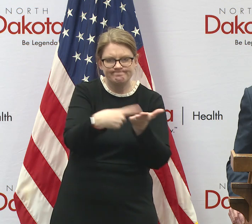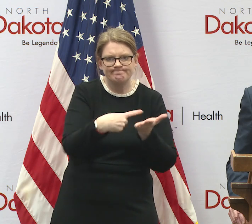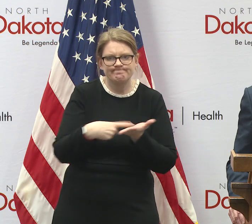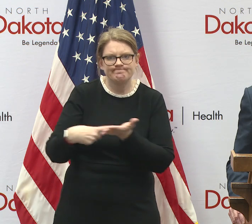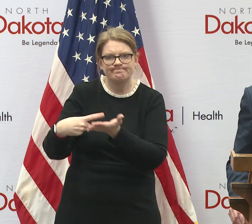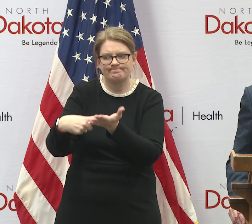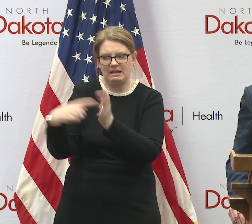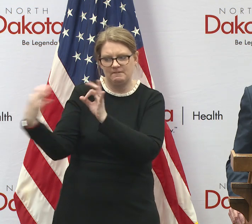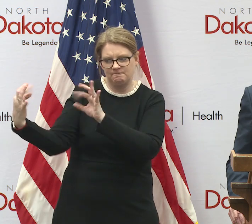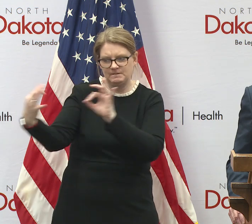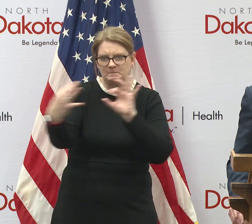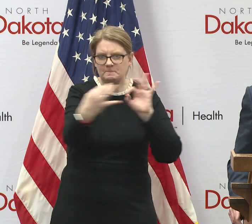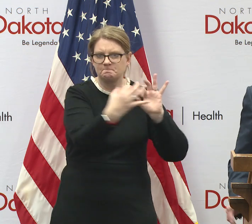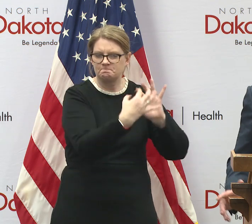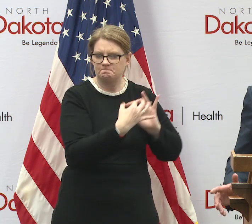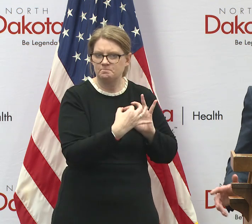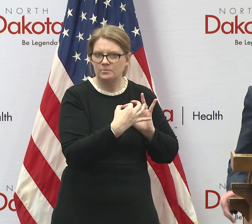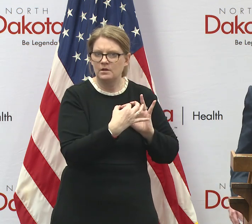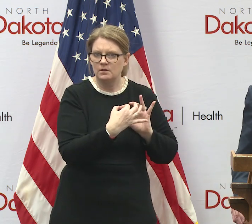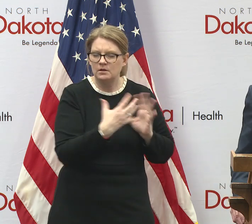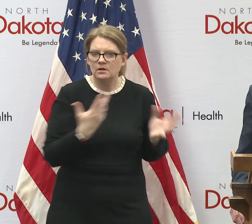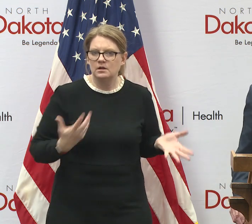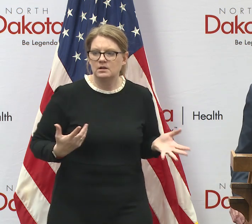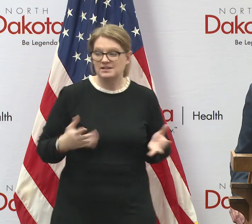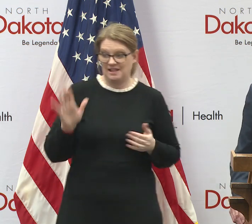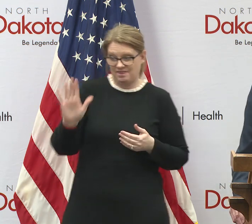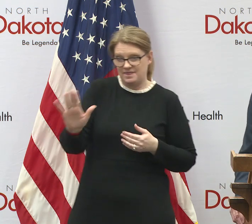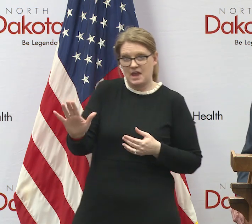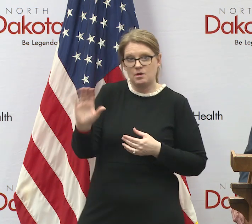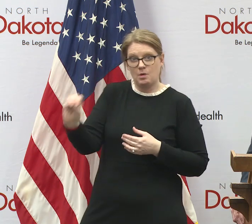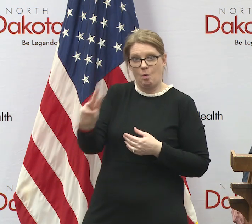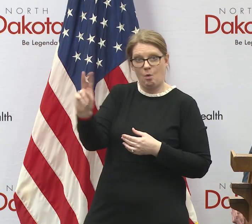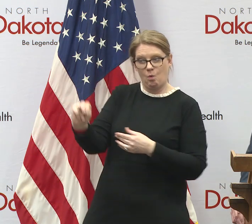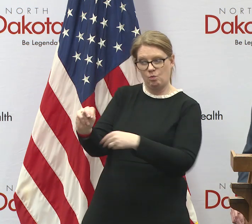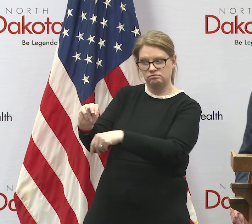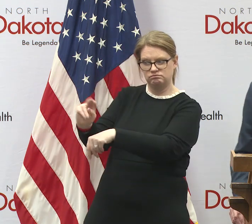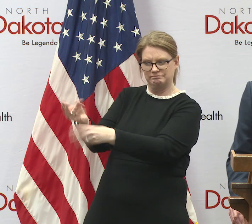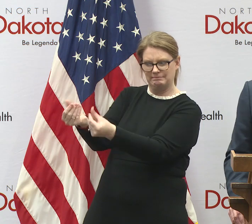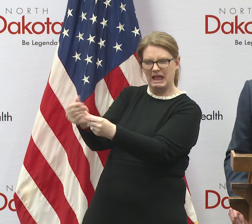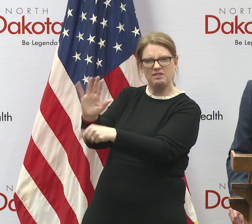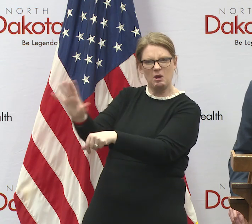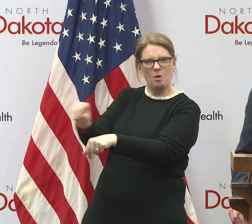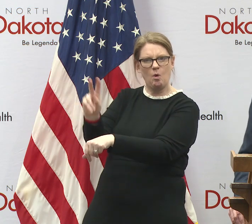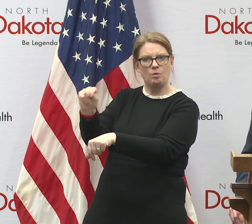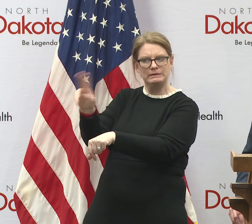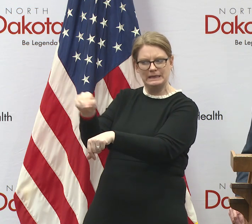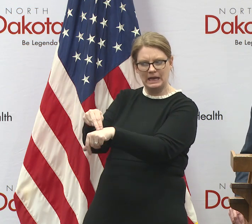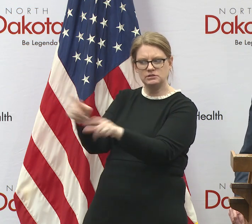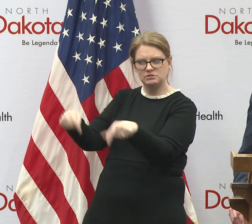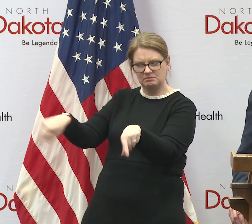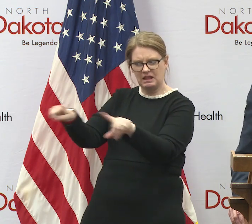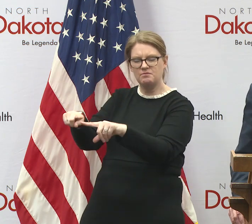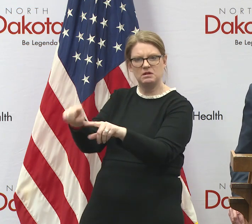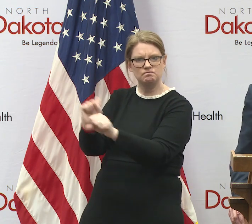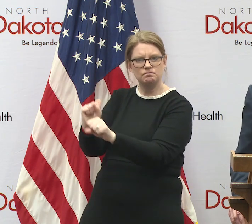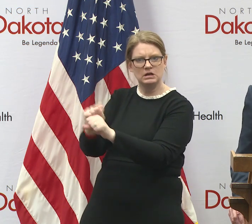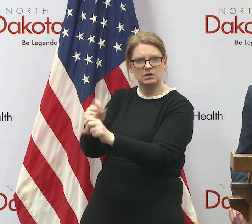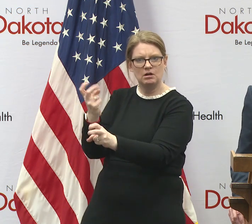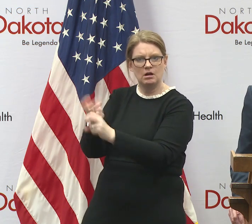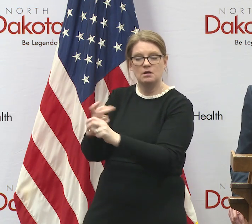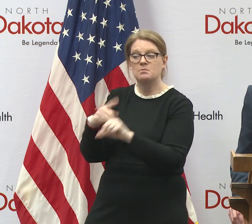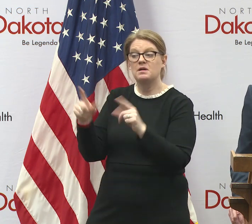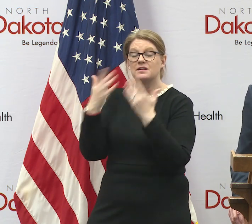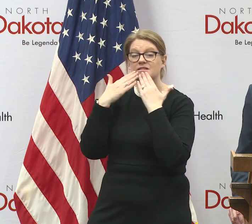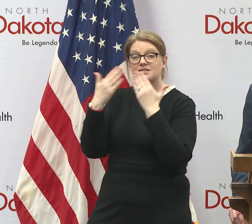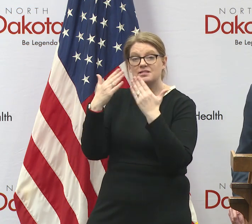from all of them. Independently, because as sovereign nations, they're all taking a bunch of moves, but we want to thank them, the tribes